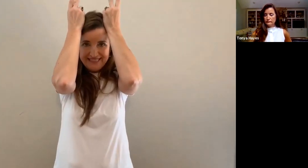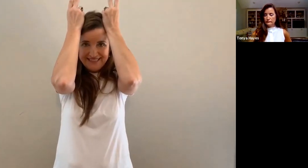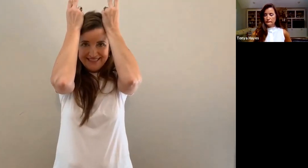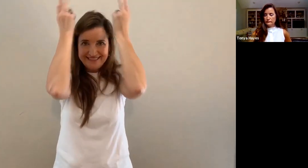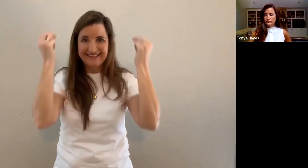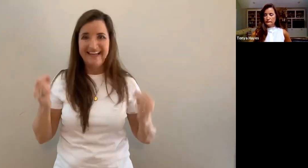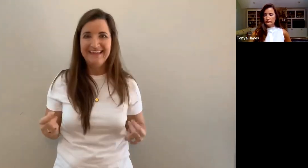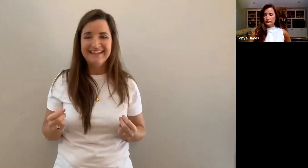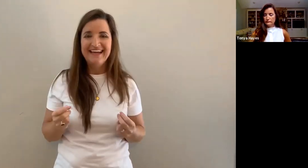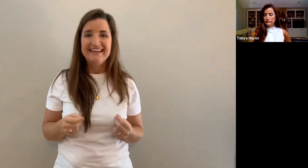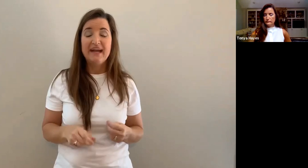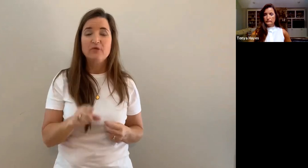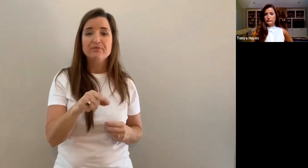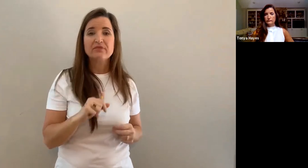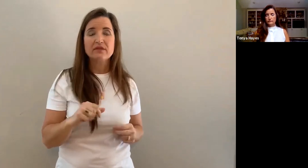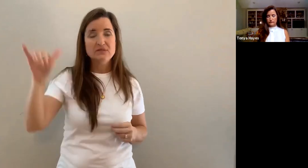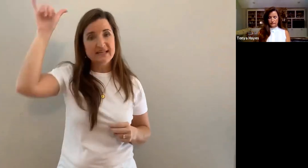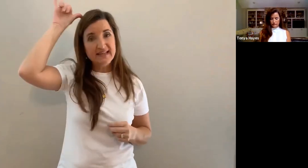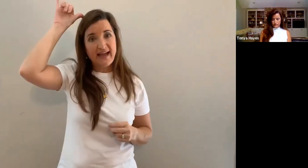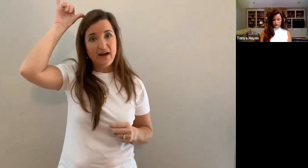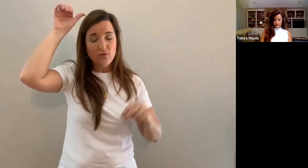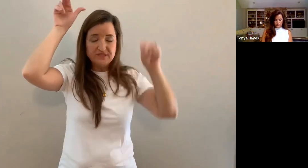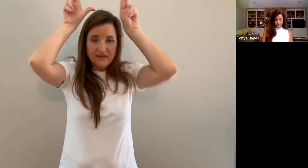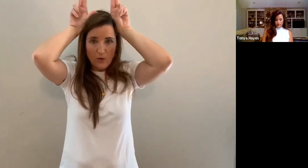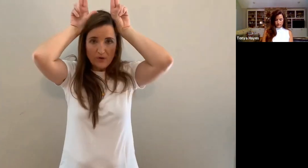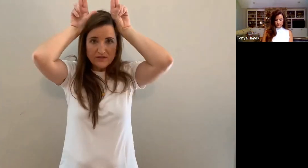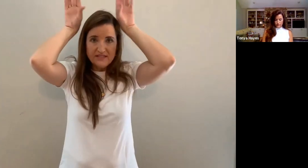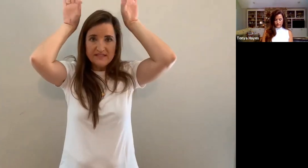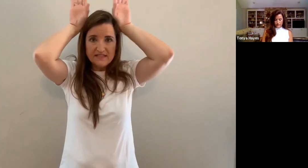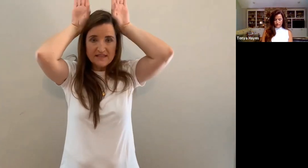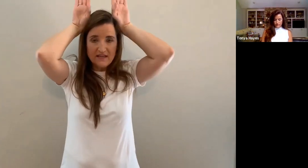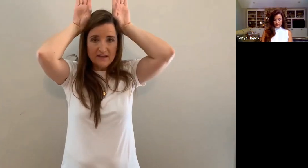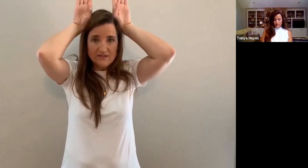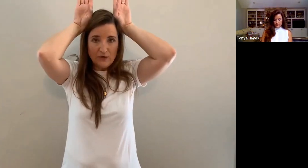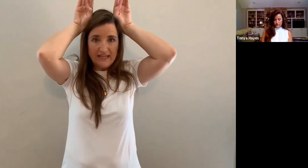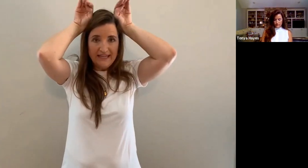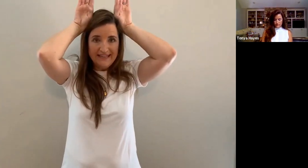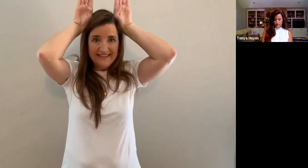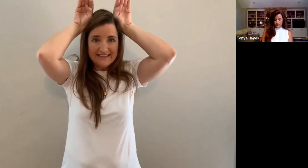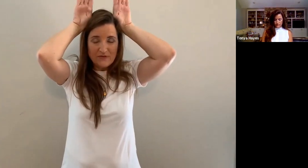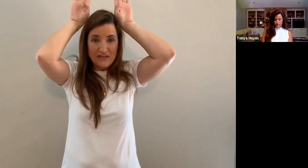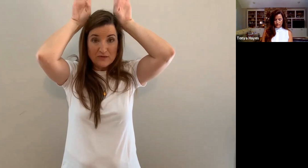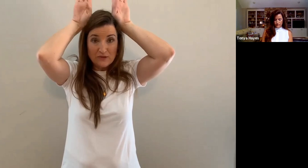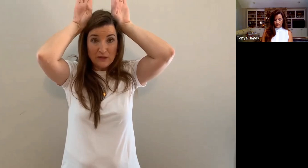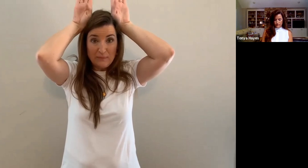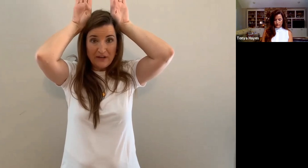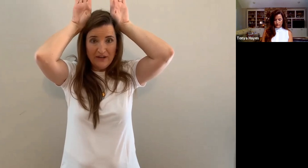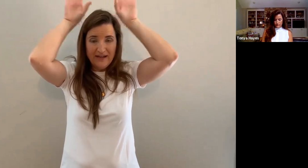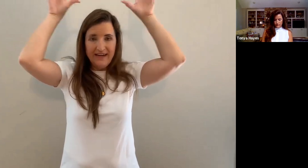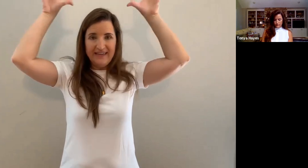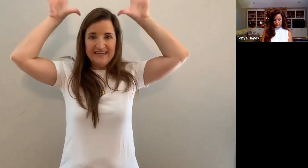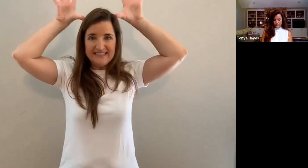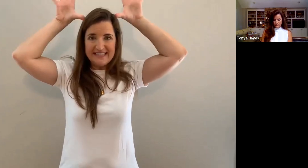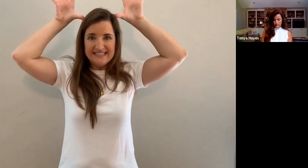bunny. Okay? Now, we said cow, we said horse. This is donkey, so the ears are a little